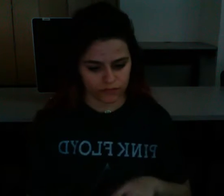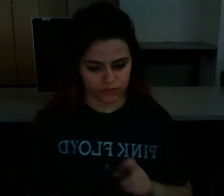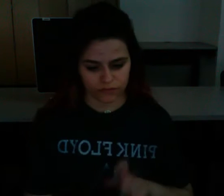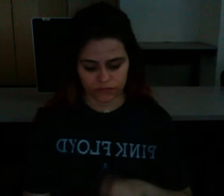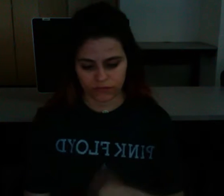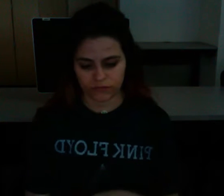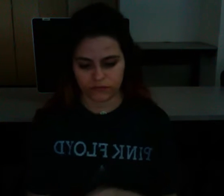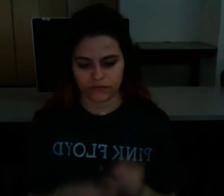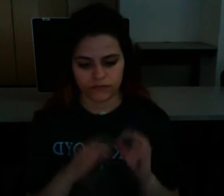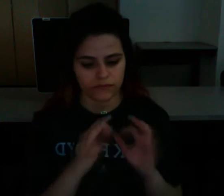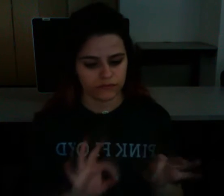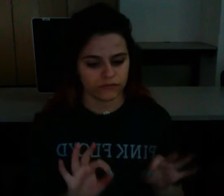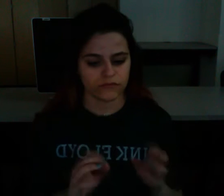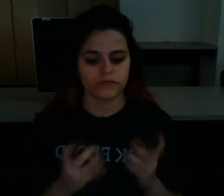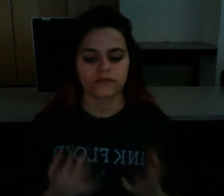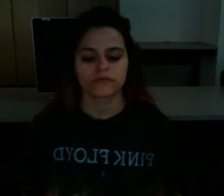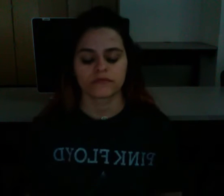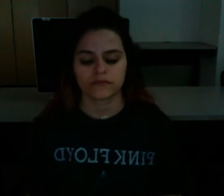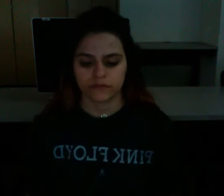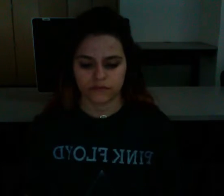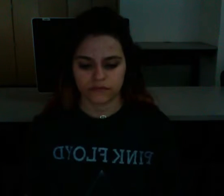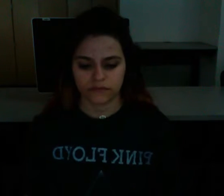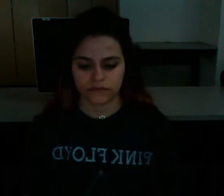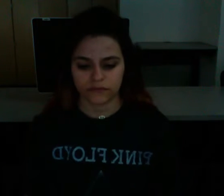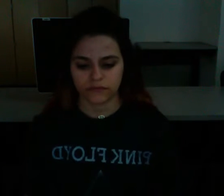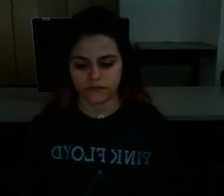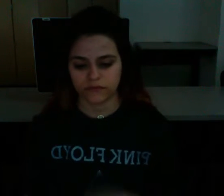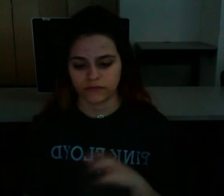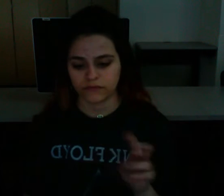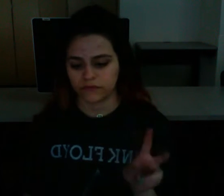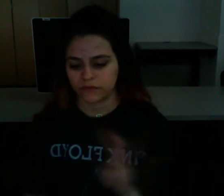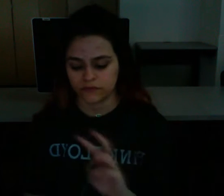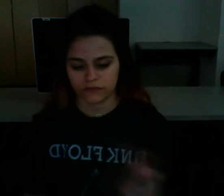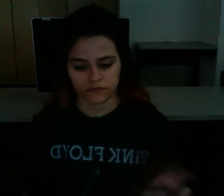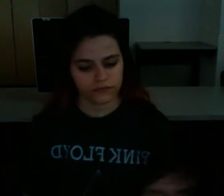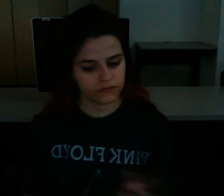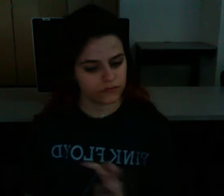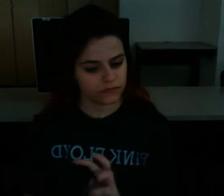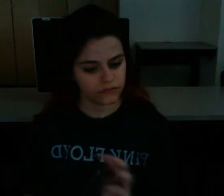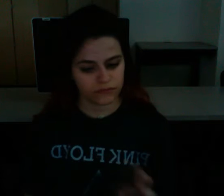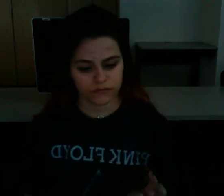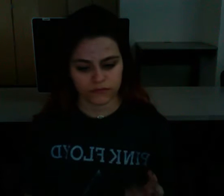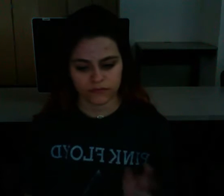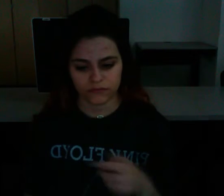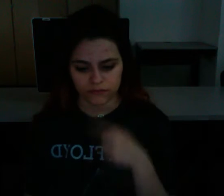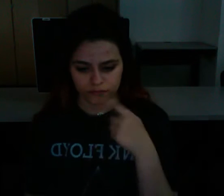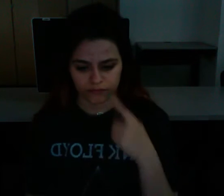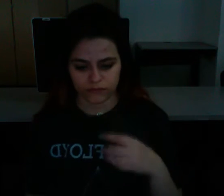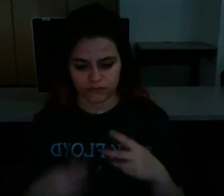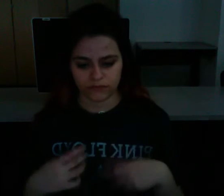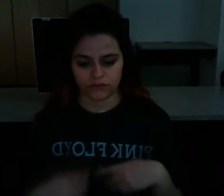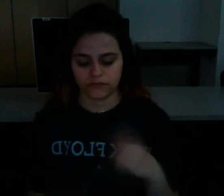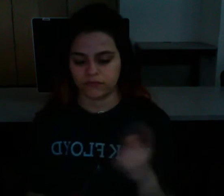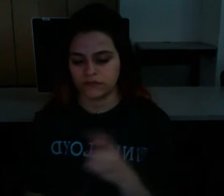top this blue guitar. What will happen if your registration is off slightly? This is a sort of an exaggeration,